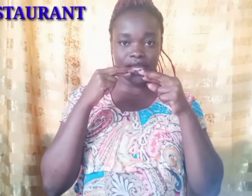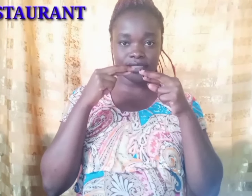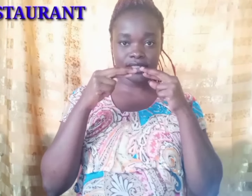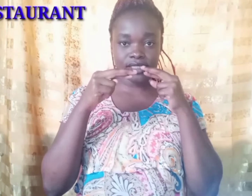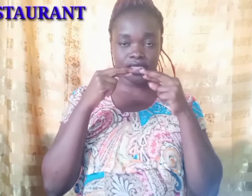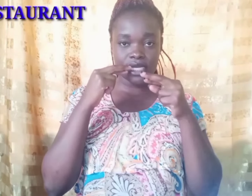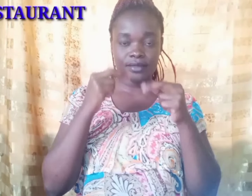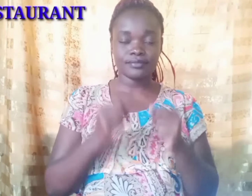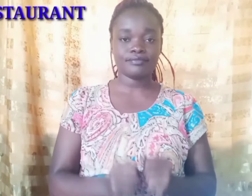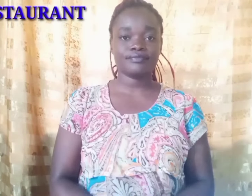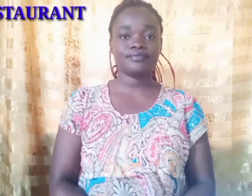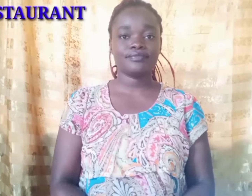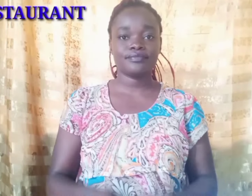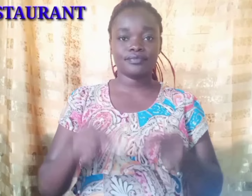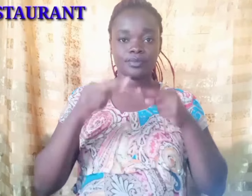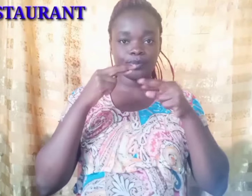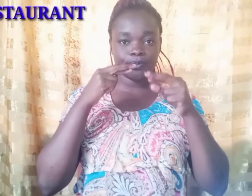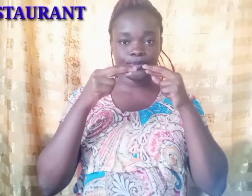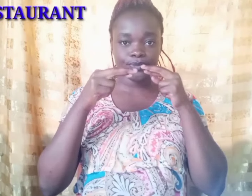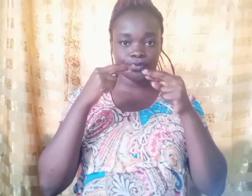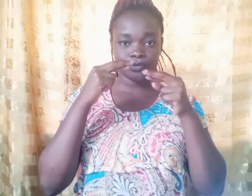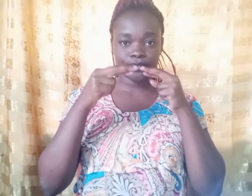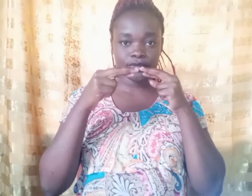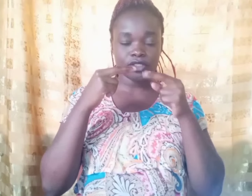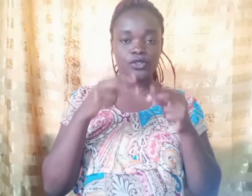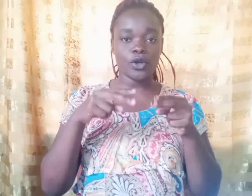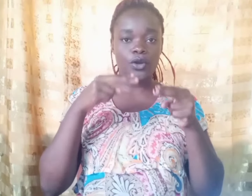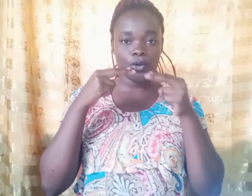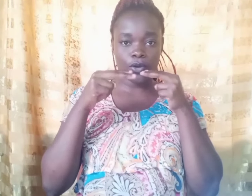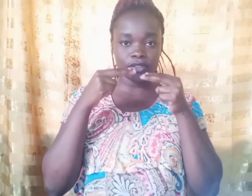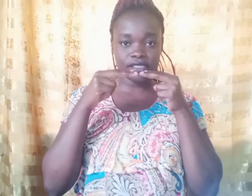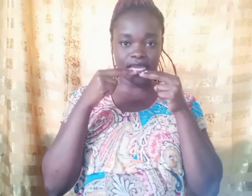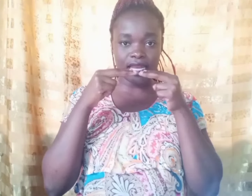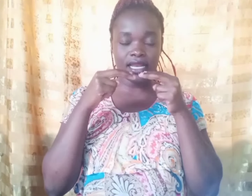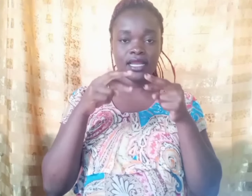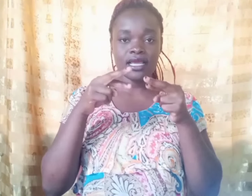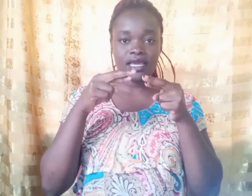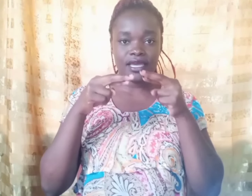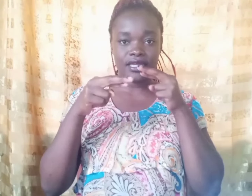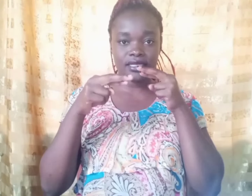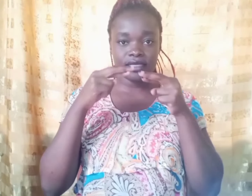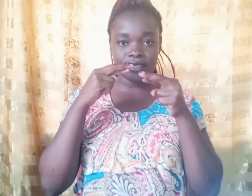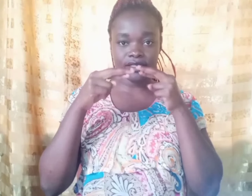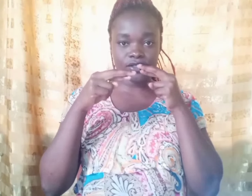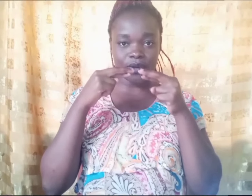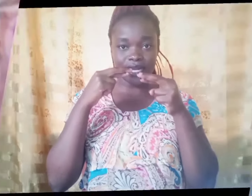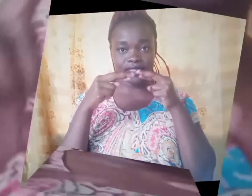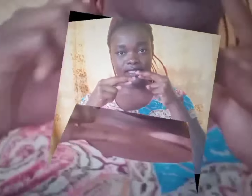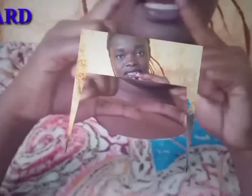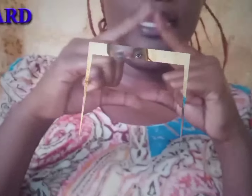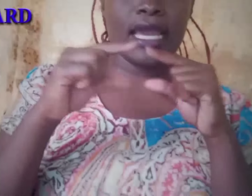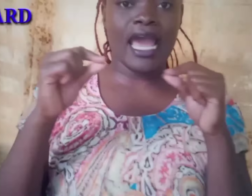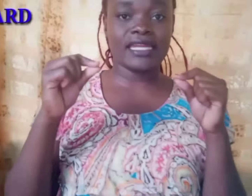Restaurant. So, hotel and restaurant.